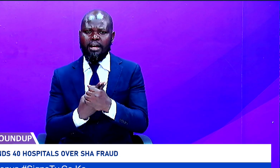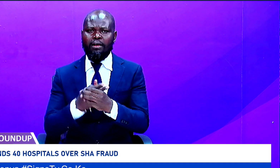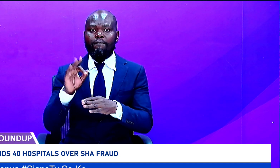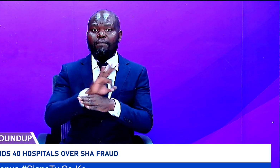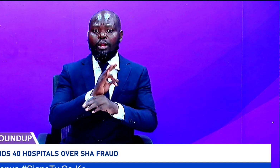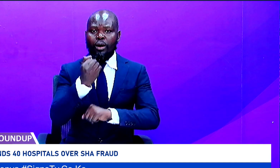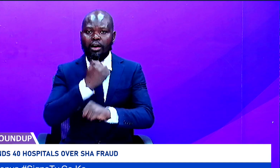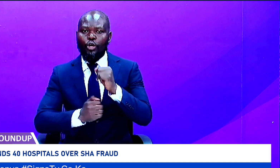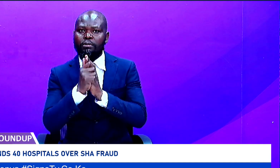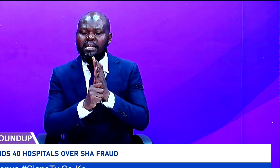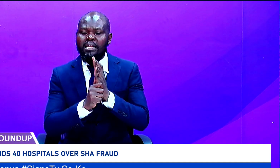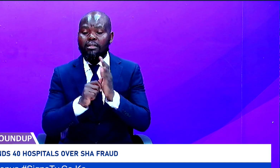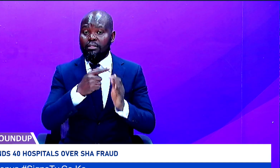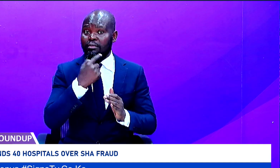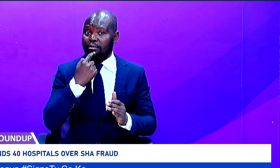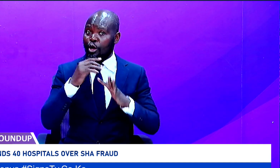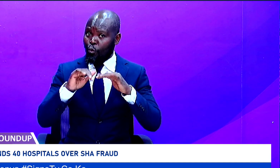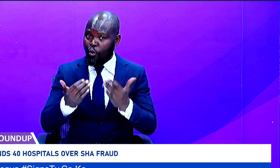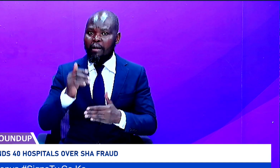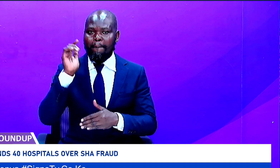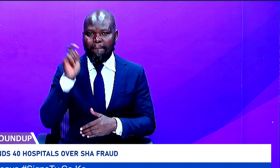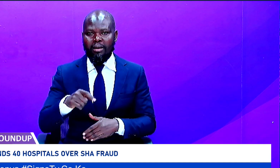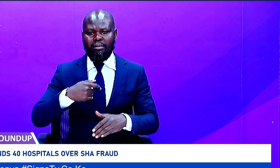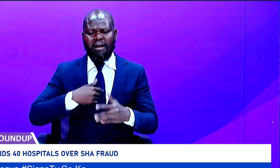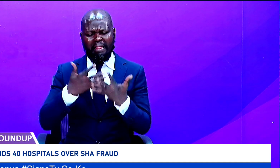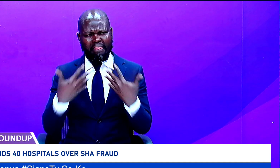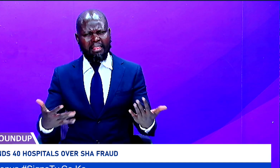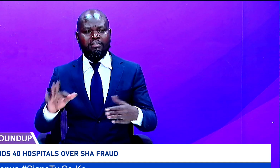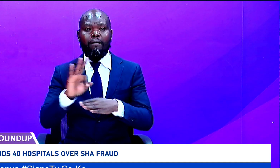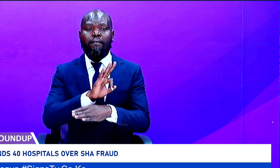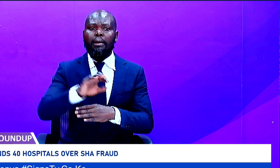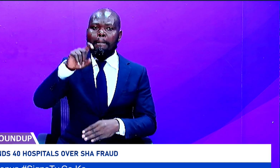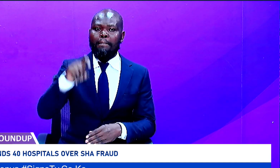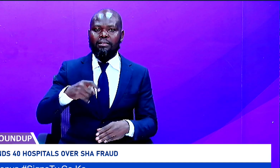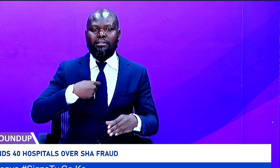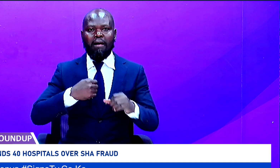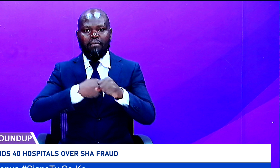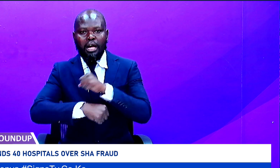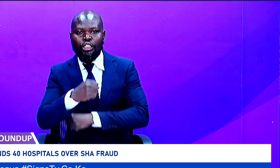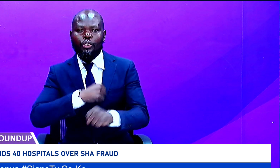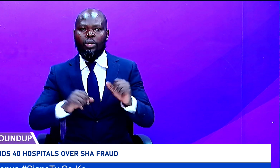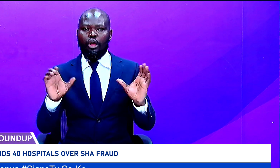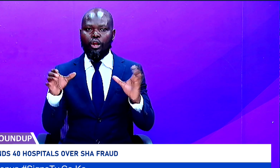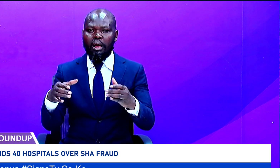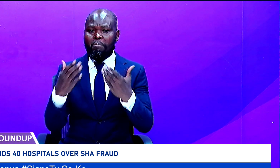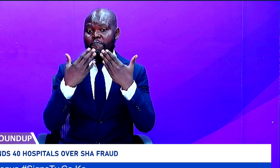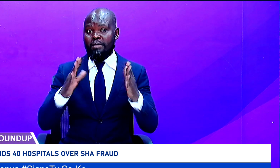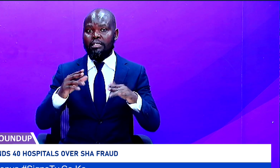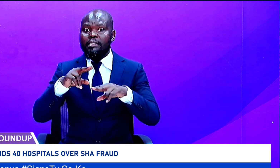Social Health Authority program for allegedly engaging in fraudulent activities. He said that the facility must comply with